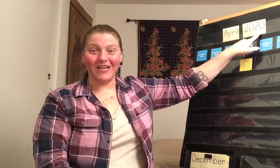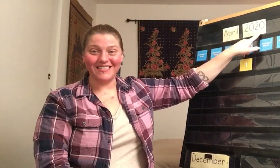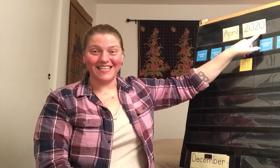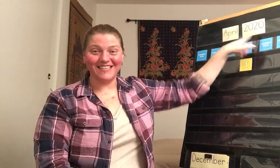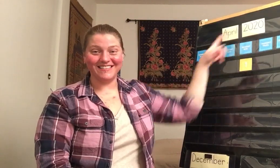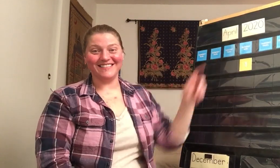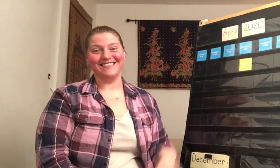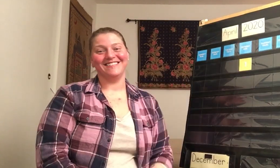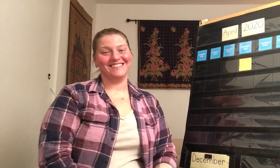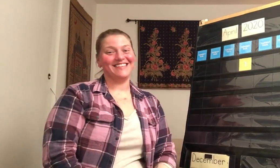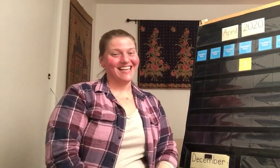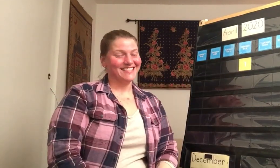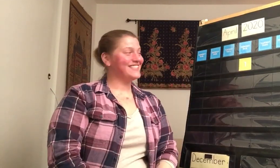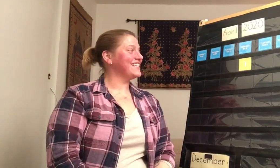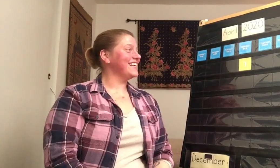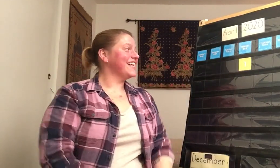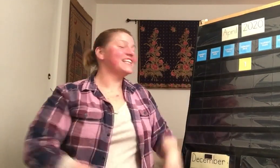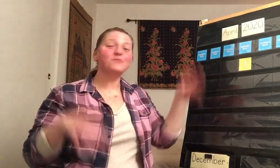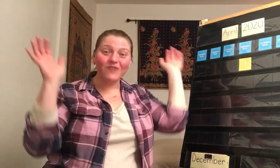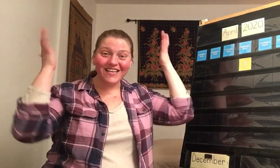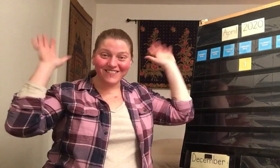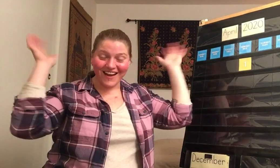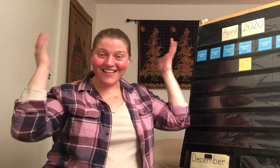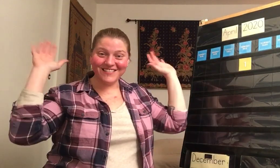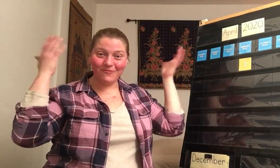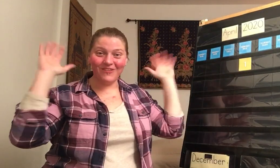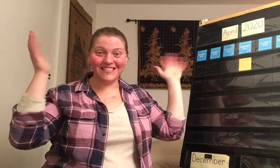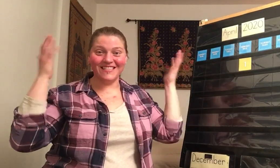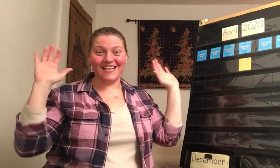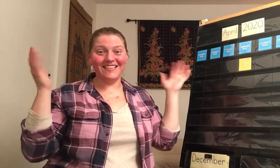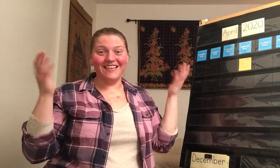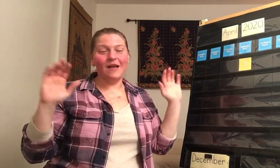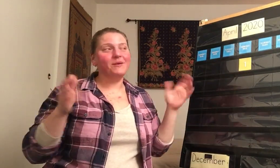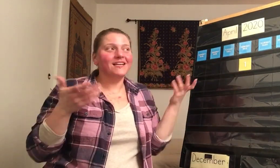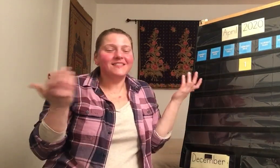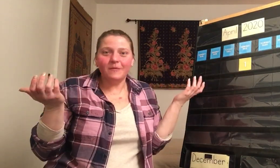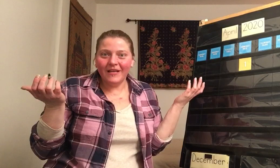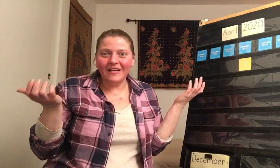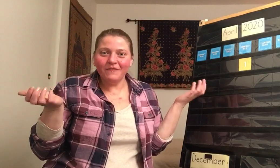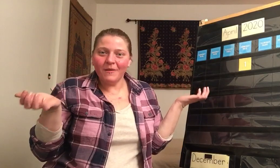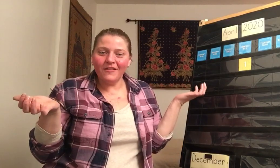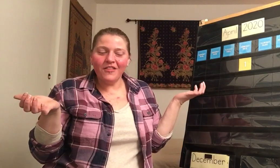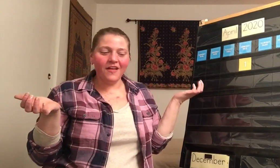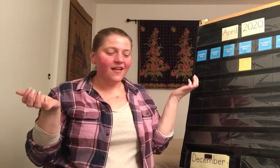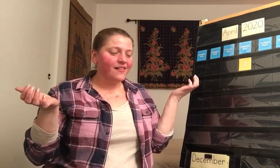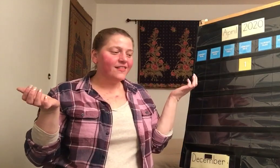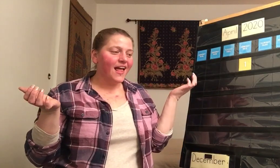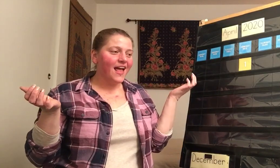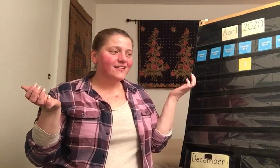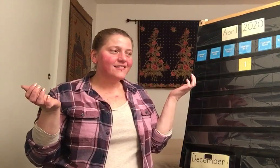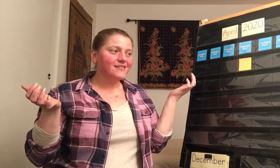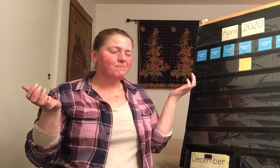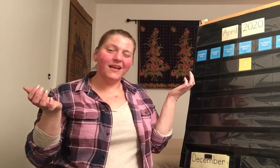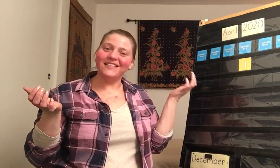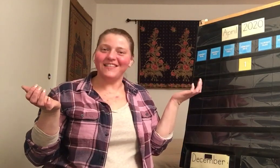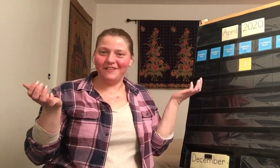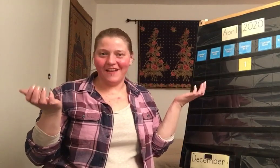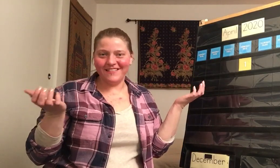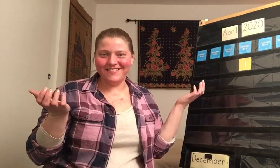2020. Let's raise our hands on Wednesday. And because it's the beginning of a month, let's make a silly face.